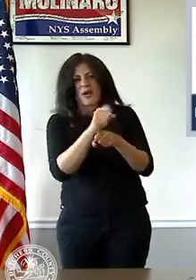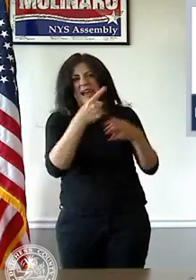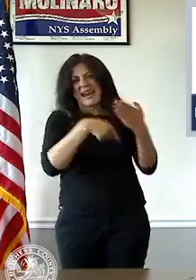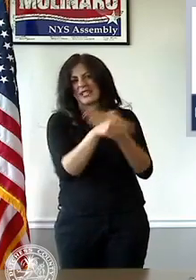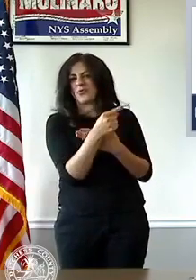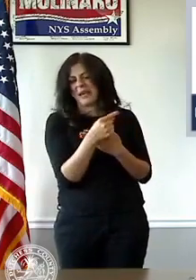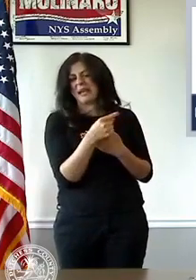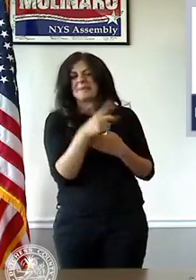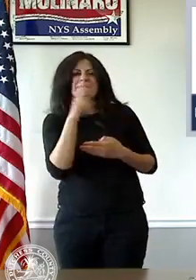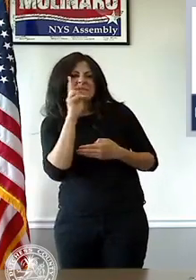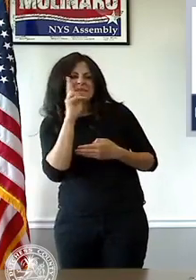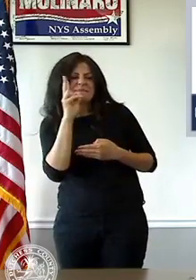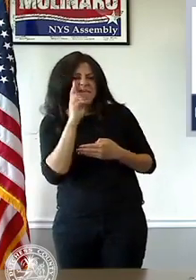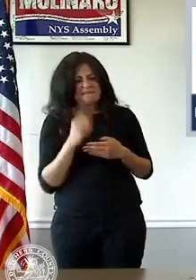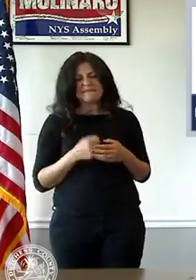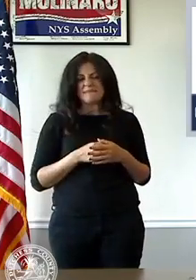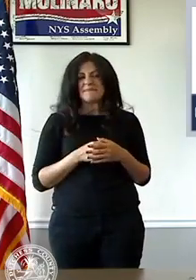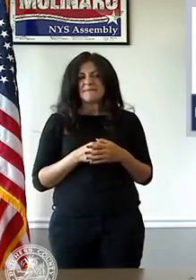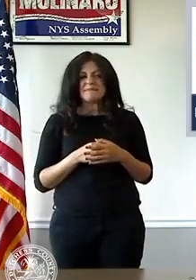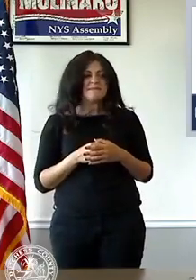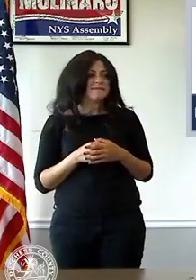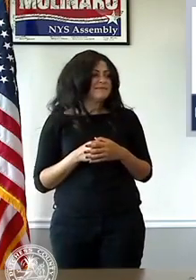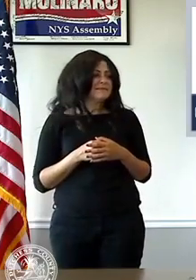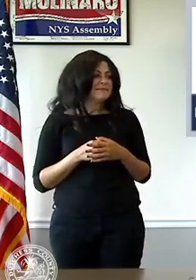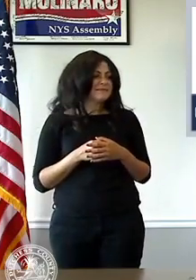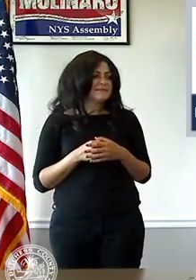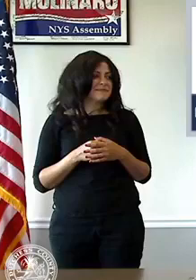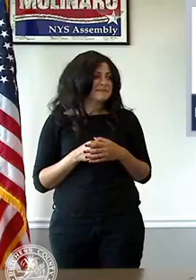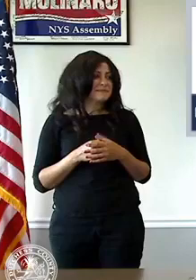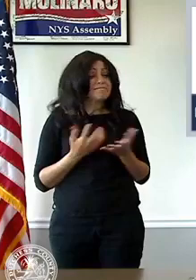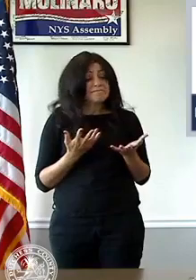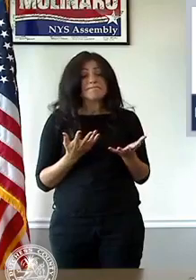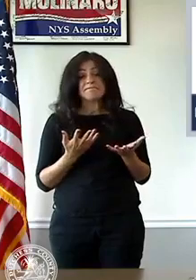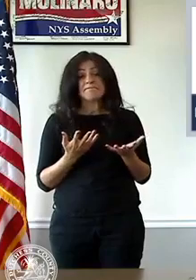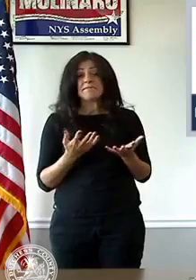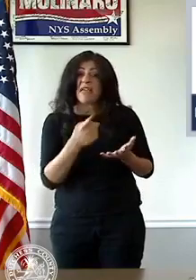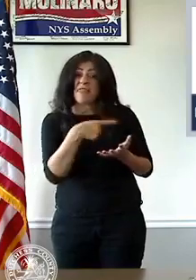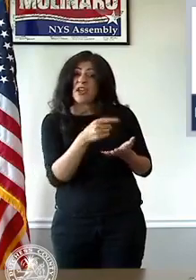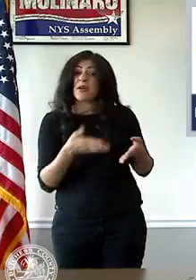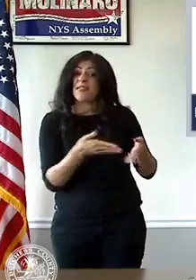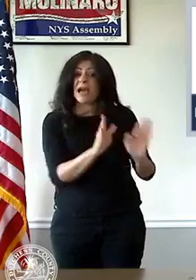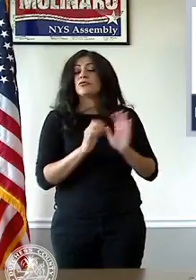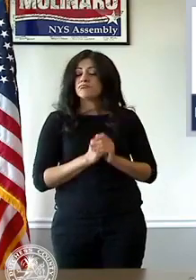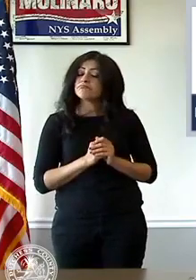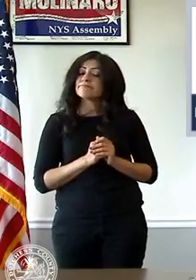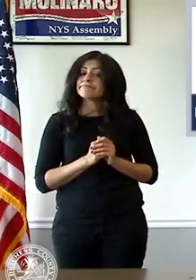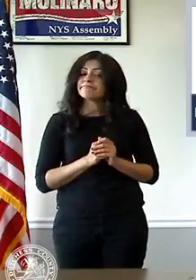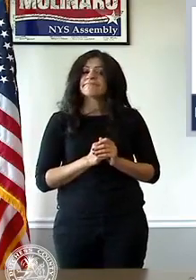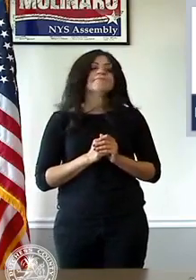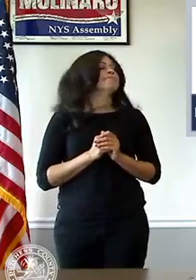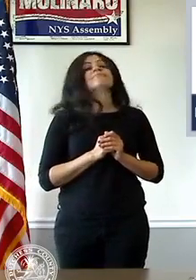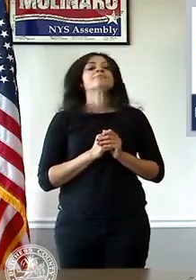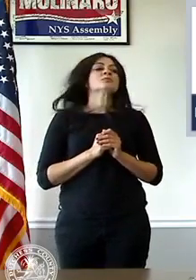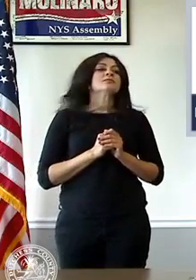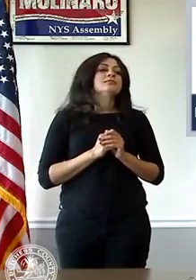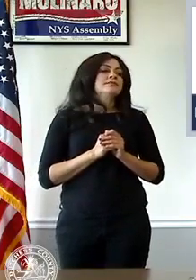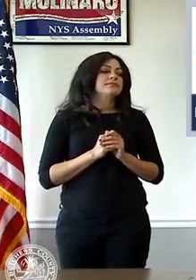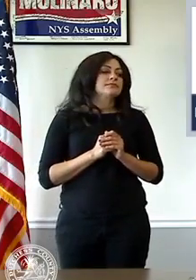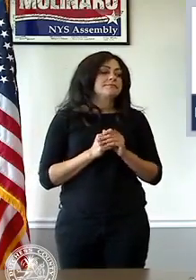next phase. So that is something that that can happen.